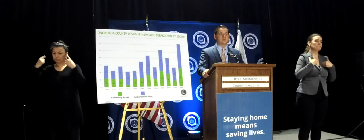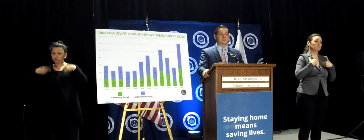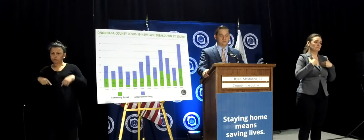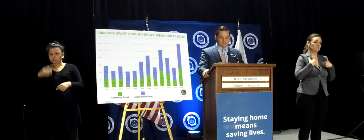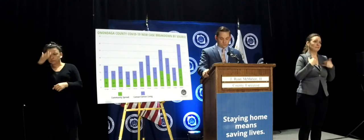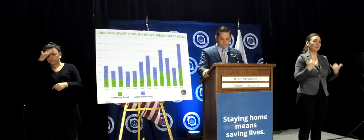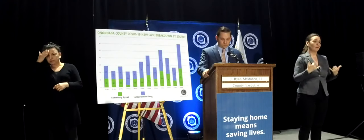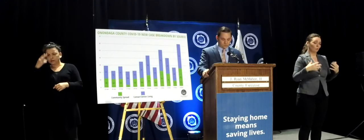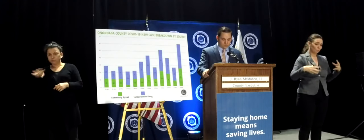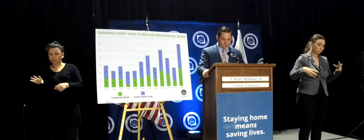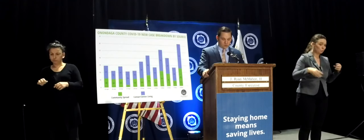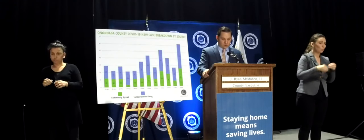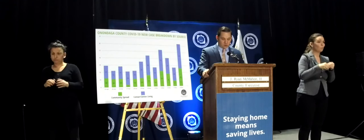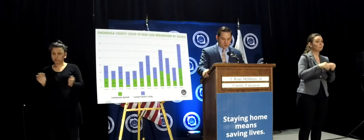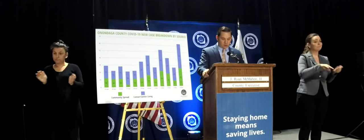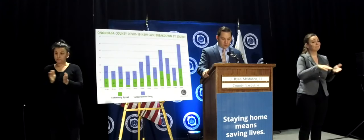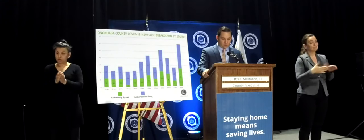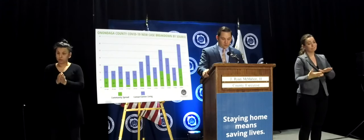this illness.